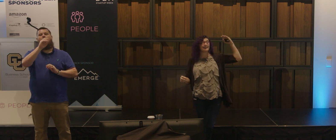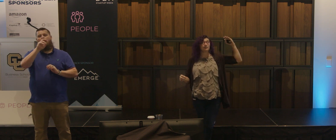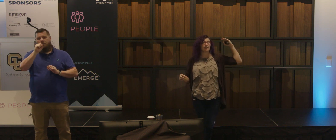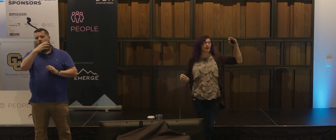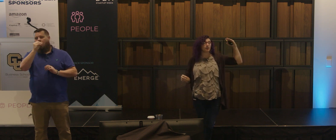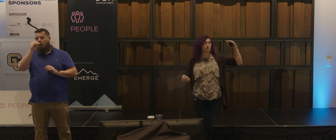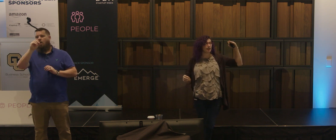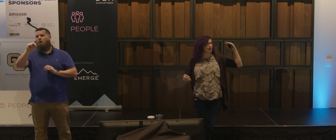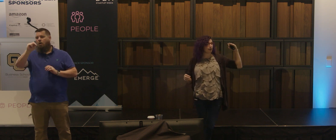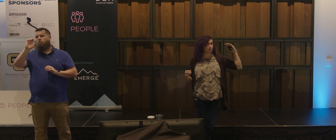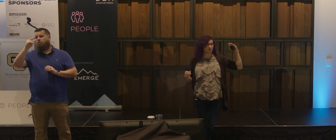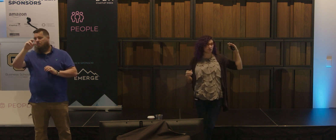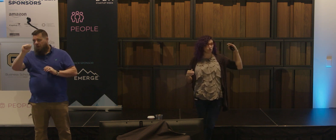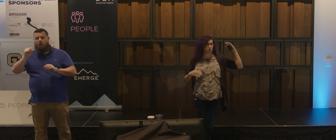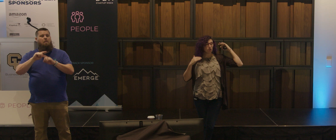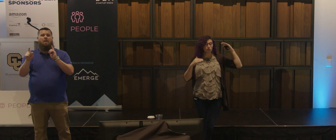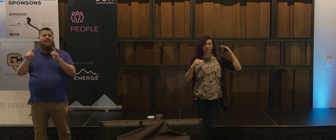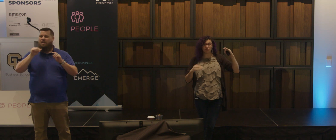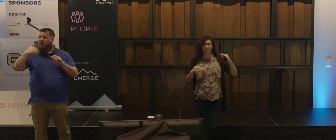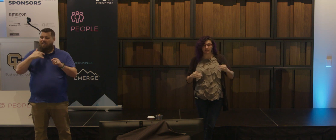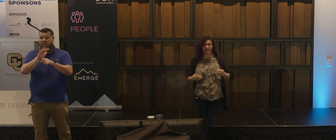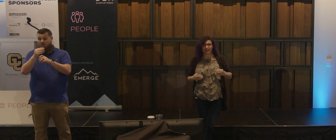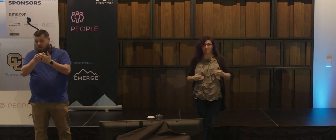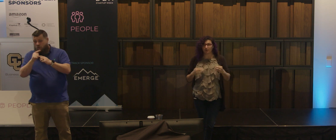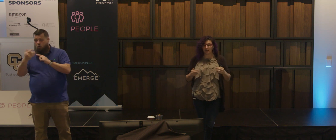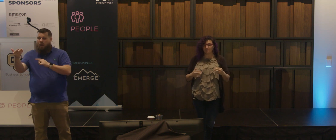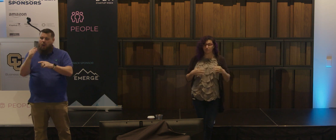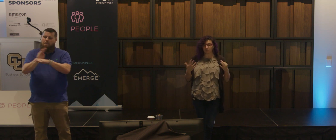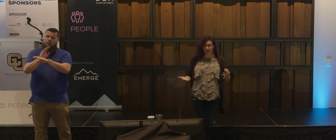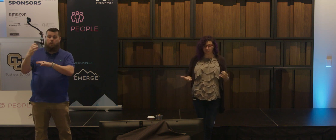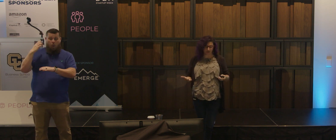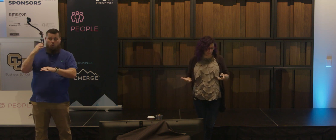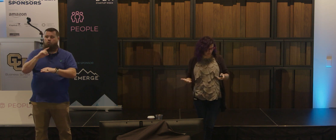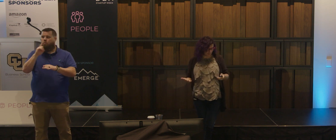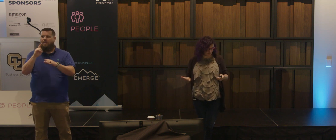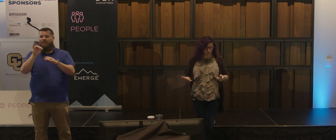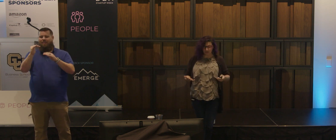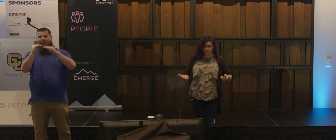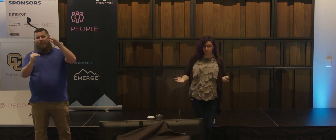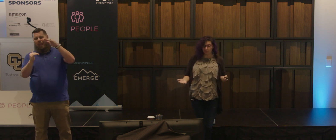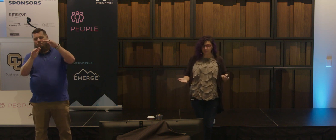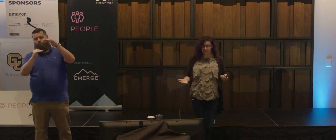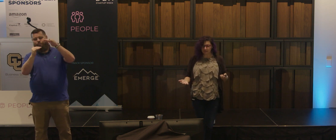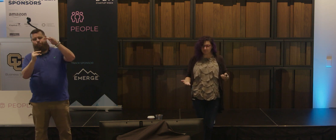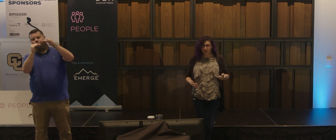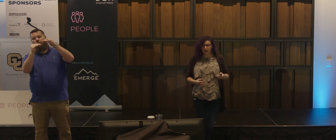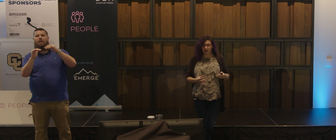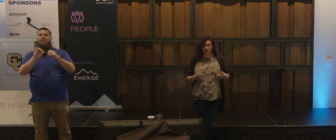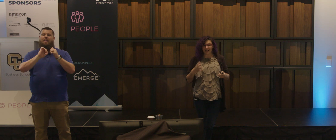but I hadn't gotten enough money to hire a business coach. So really filling in that gap. So that was how I ended up moving